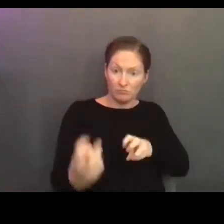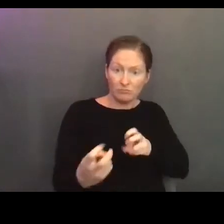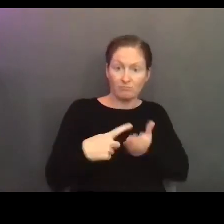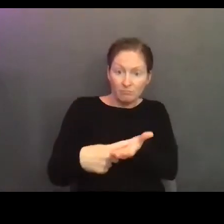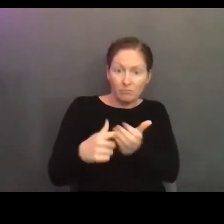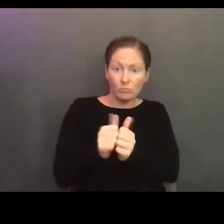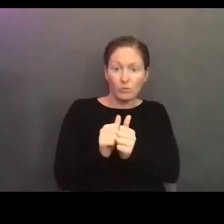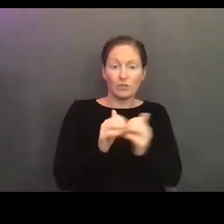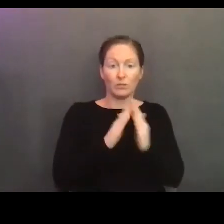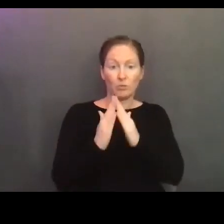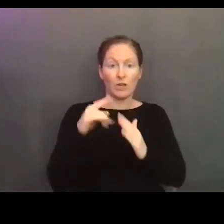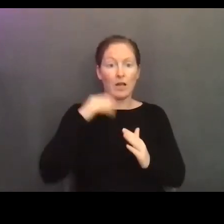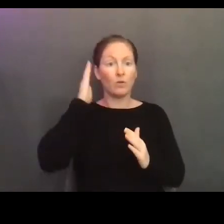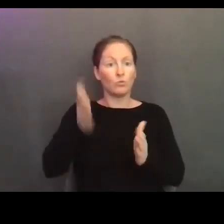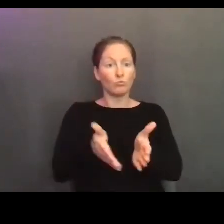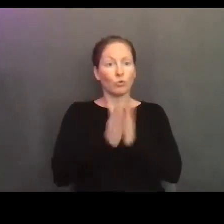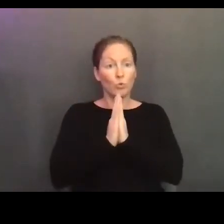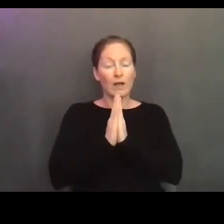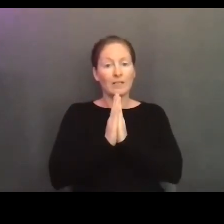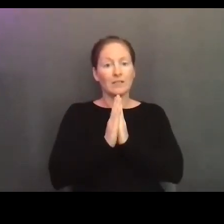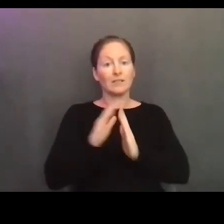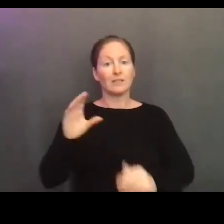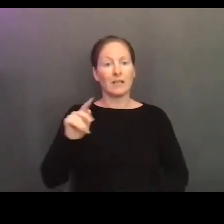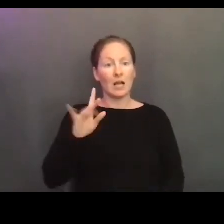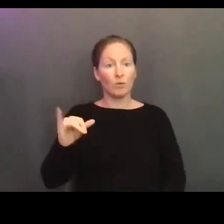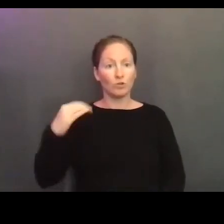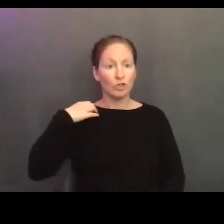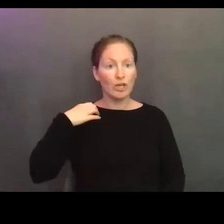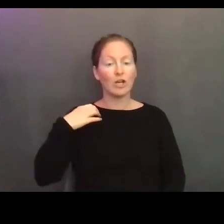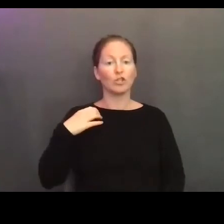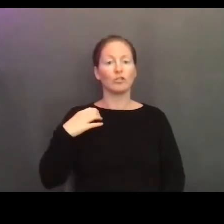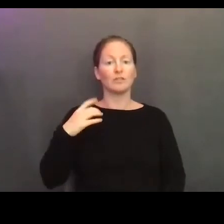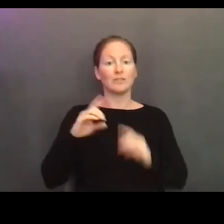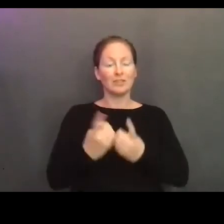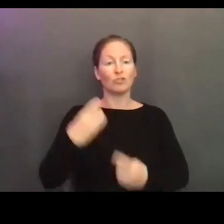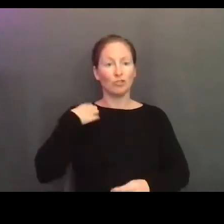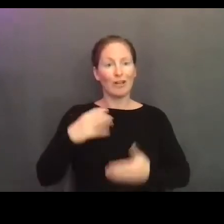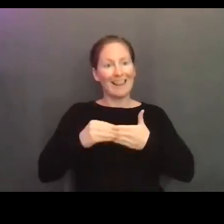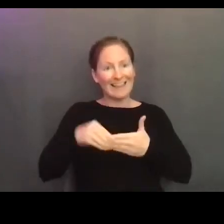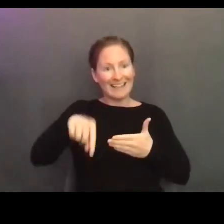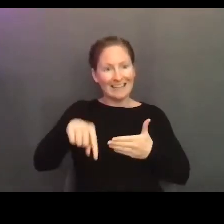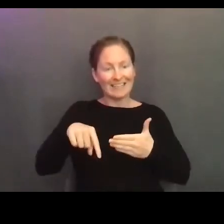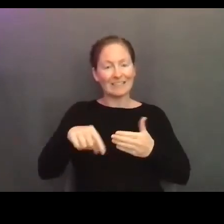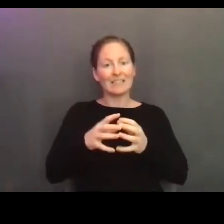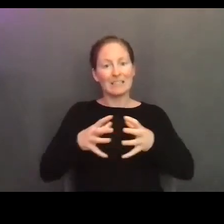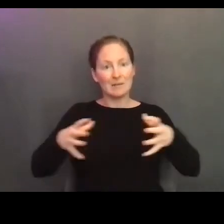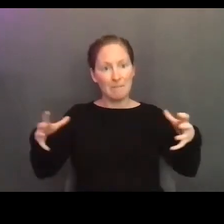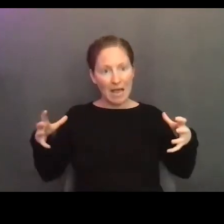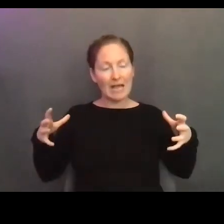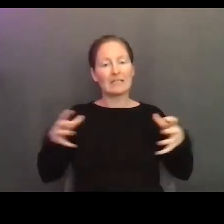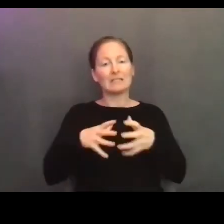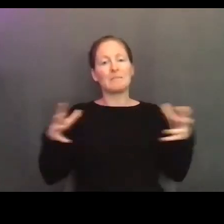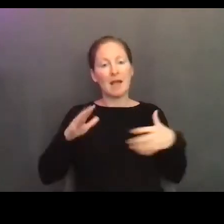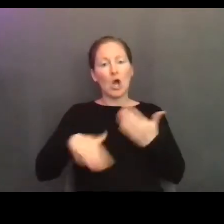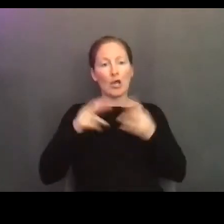I would request our county chairs, our district chairs, lead this effort so that we can expand the party, we can expand the issues, we can